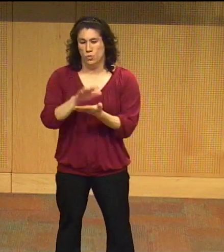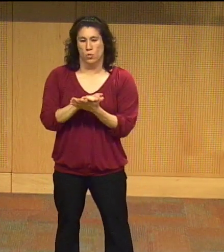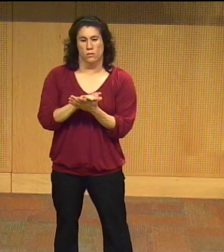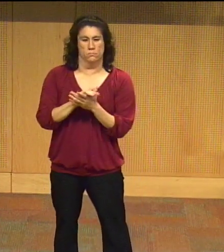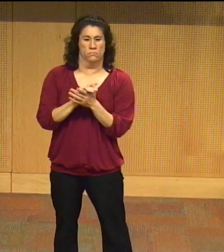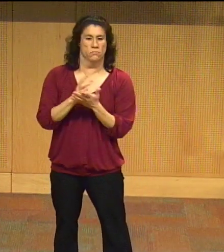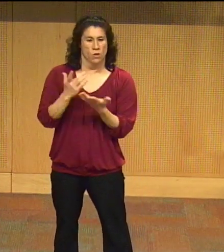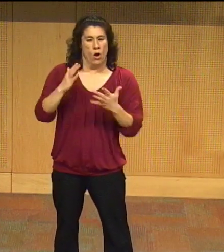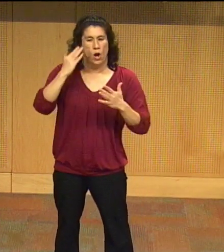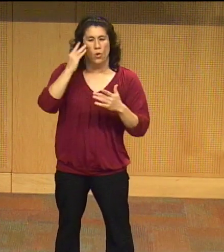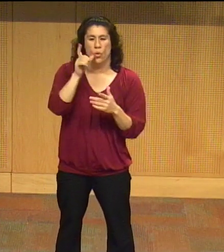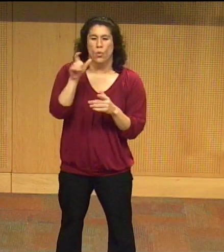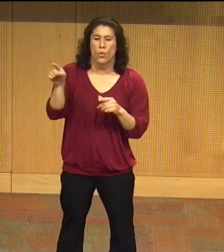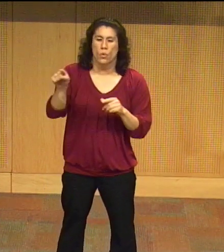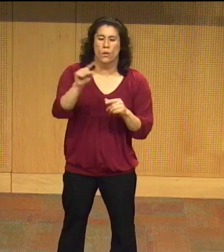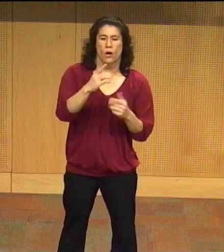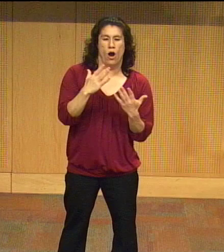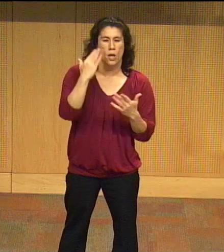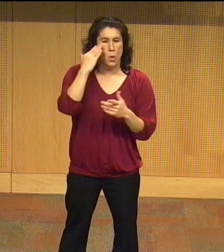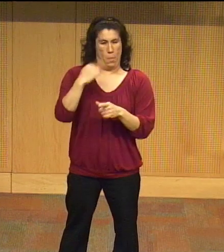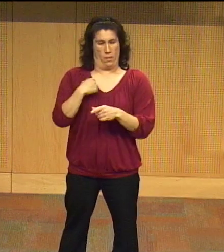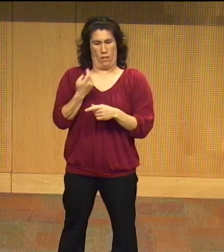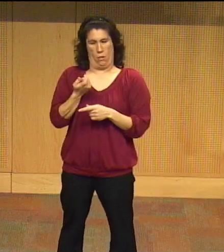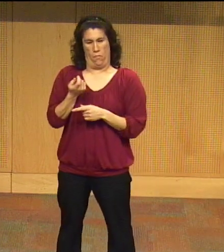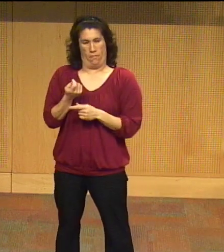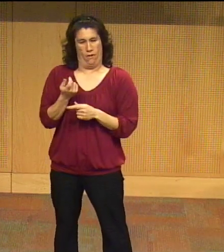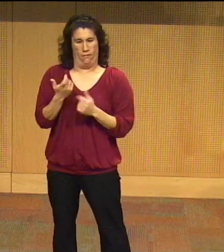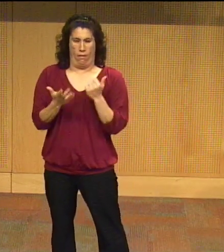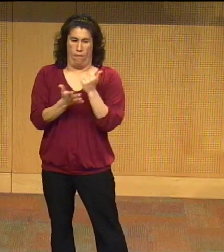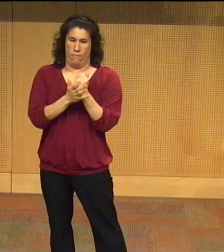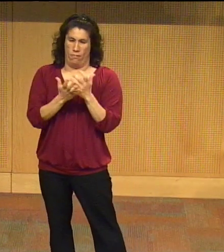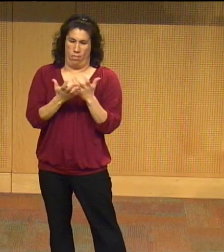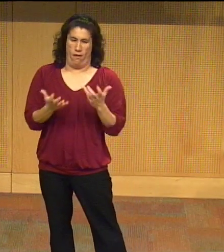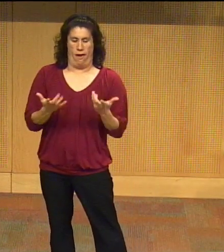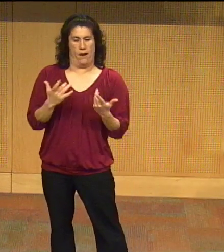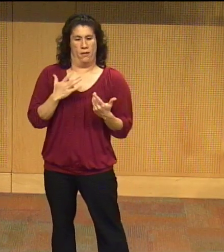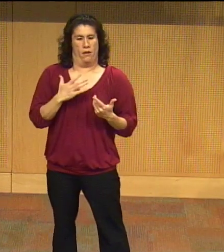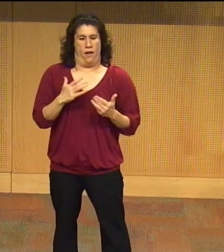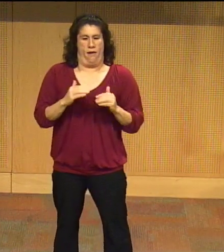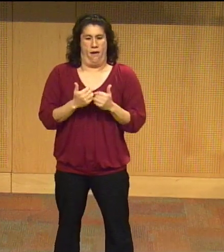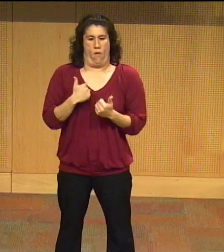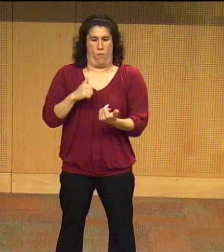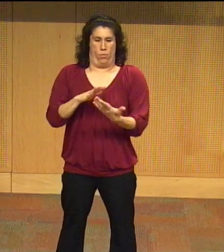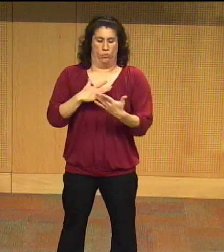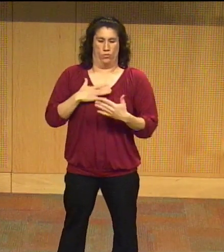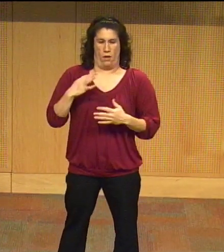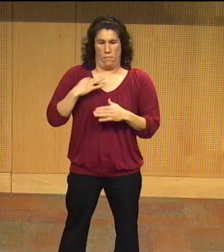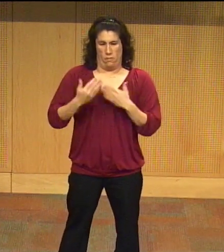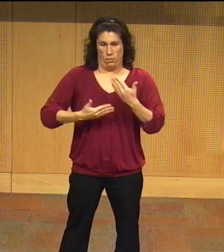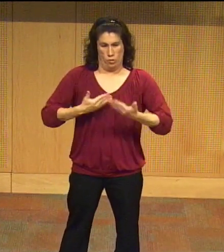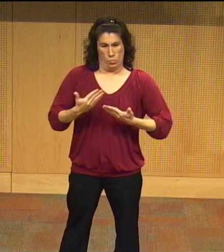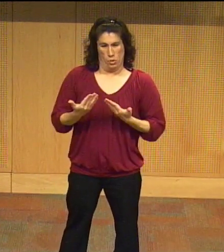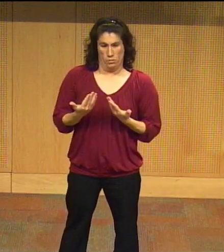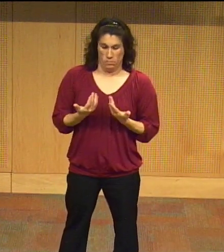to apply for veterinary school, I knew who the various people were. They were familiar with me a little bit. I think that helped quite a